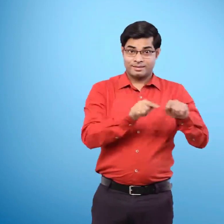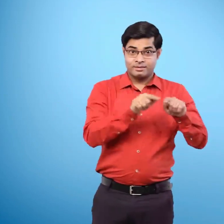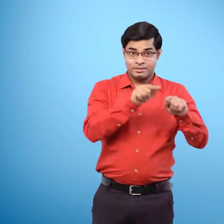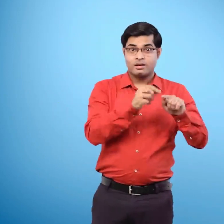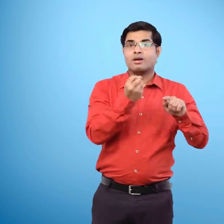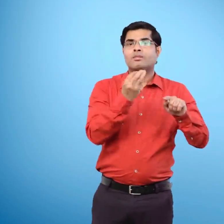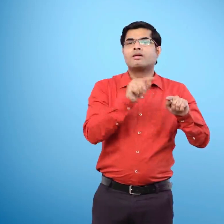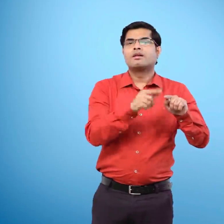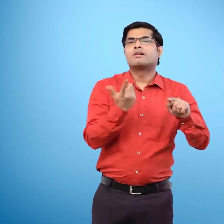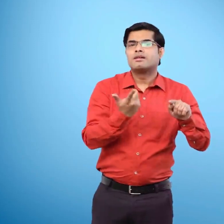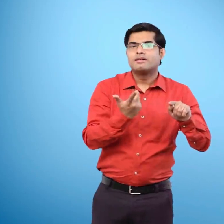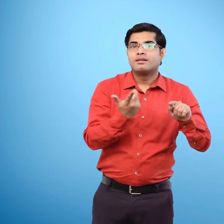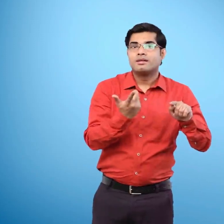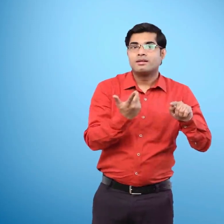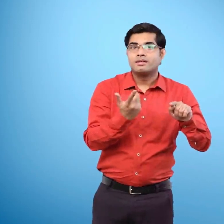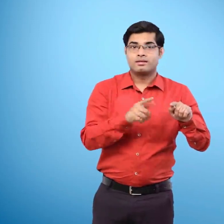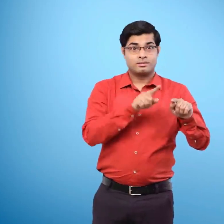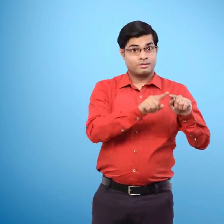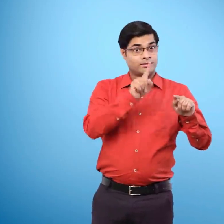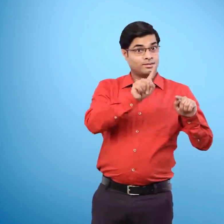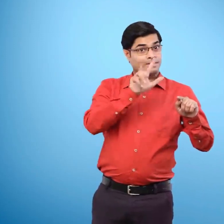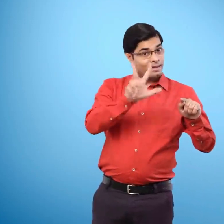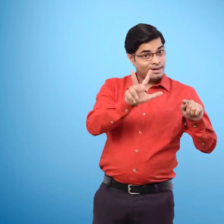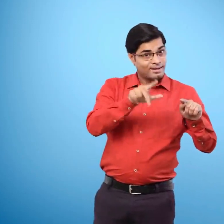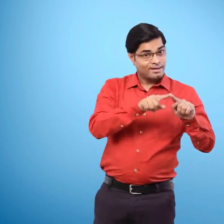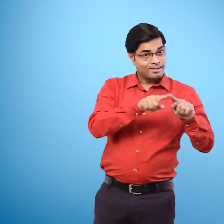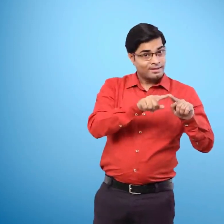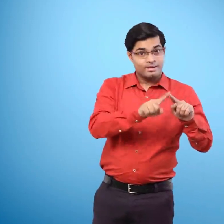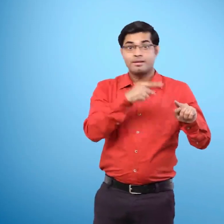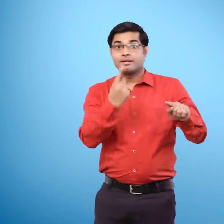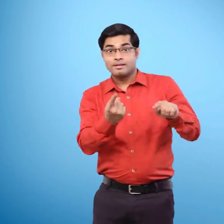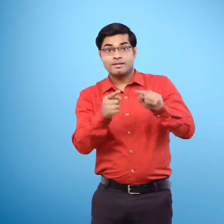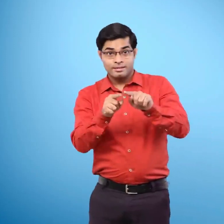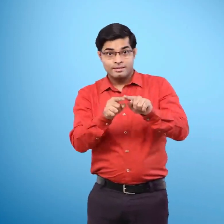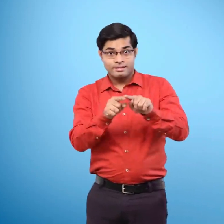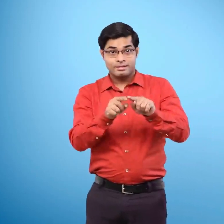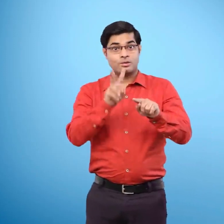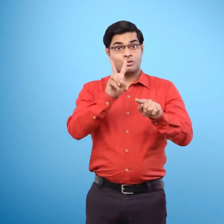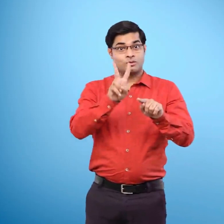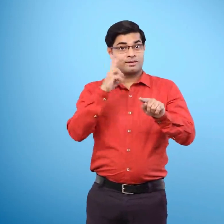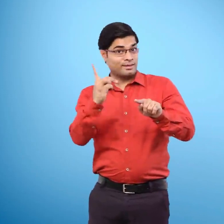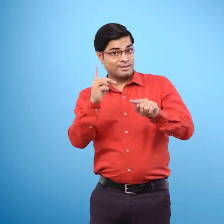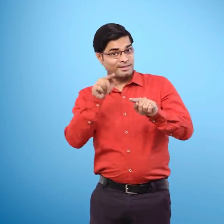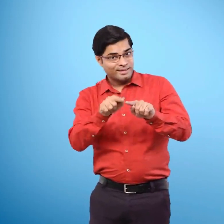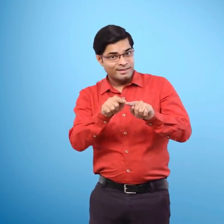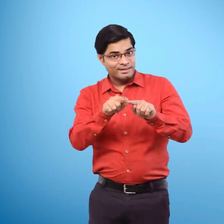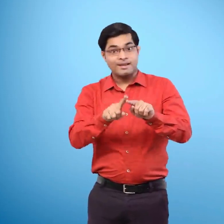Box 1, number 18, box 2, number 21,